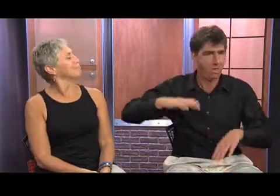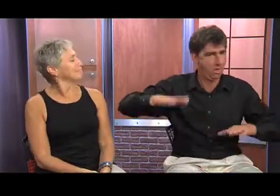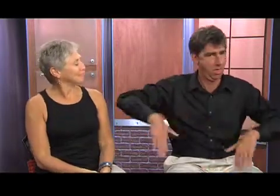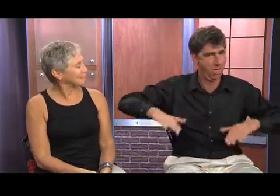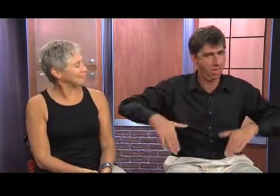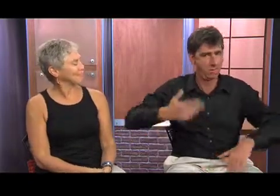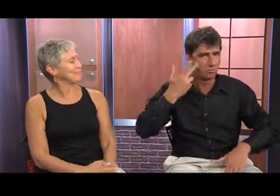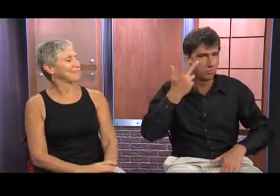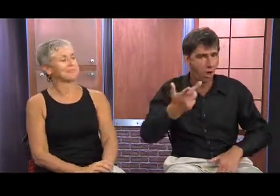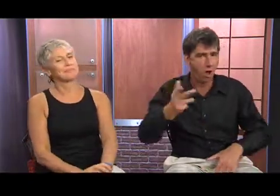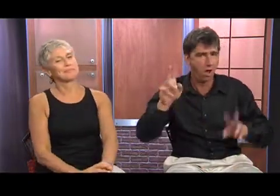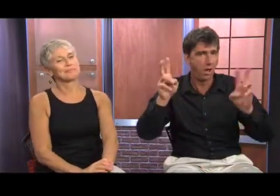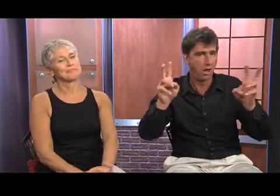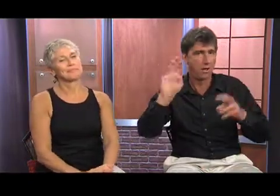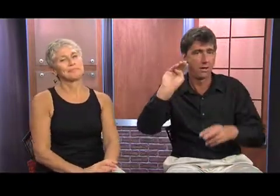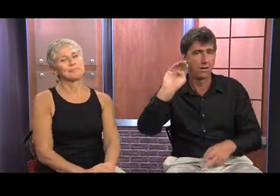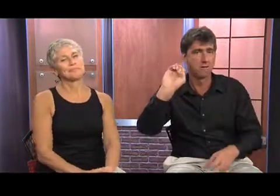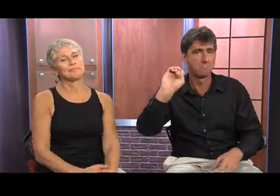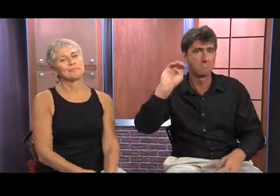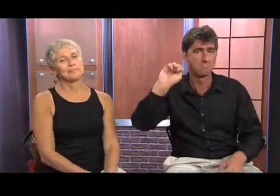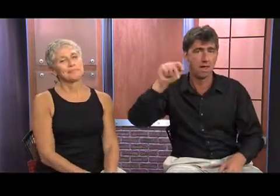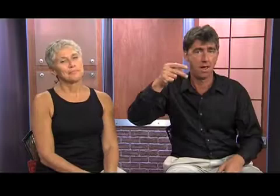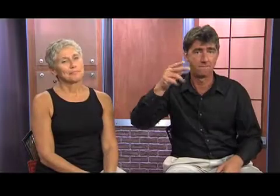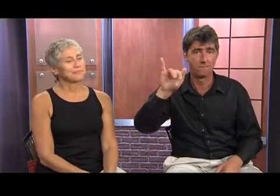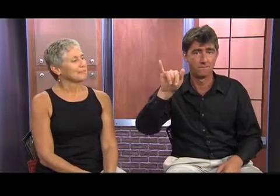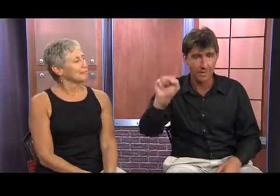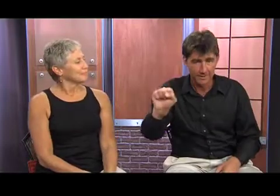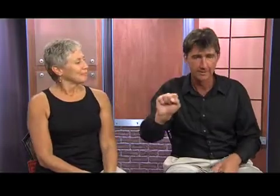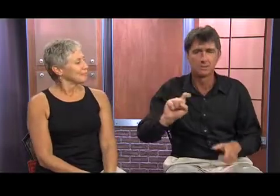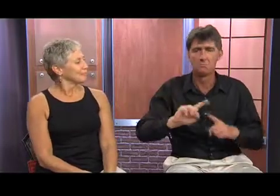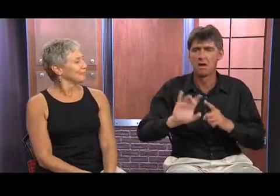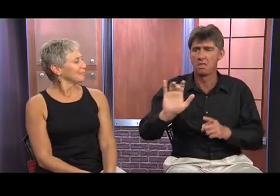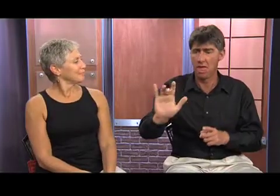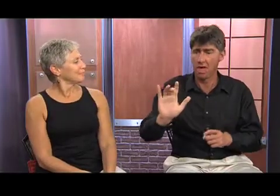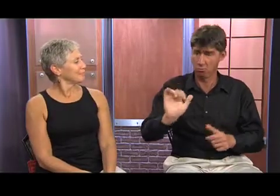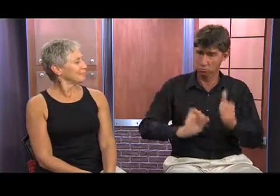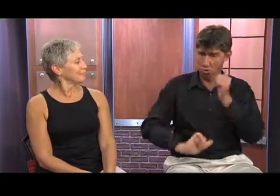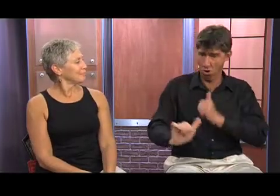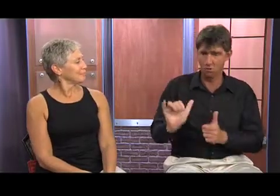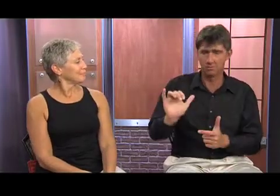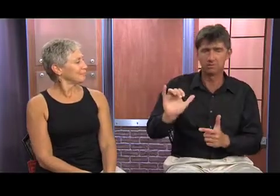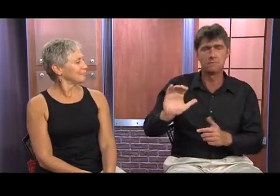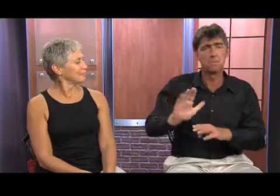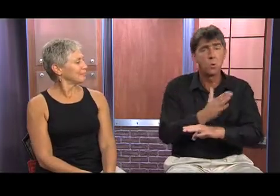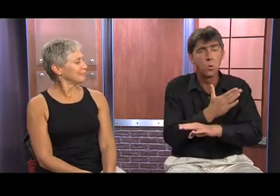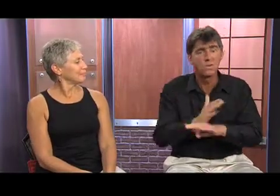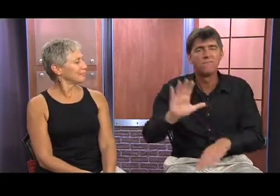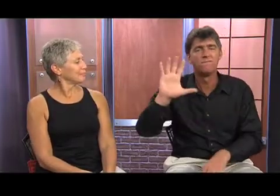understand, it's a musical with a 50s theme. So the 50s style music